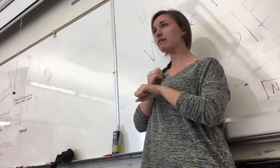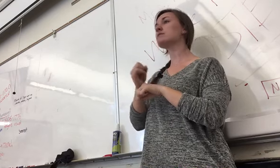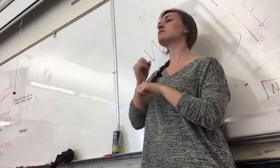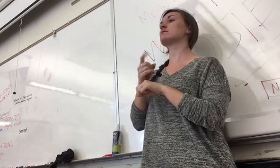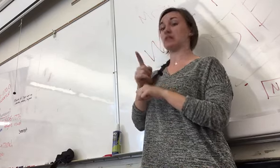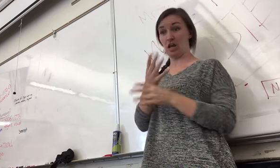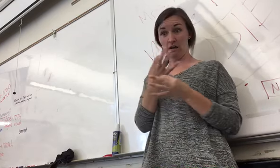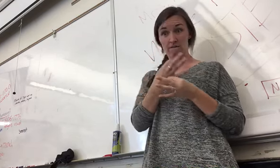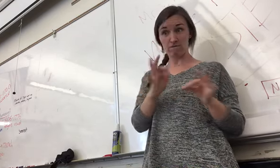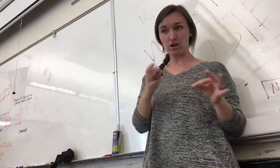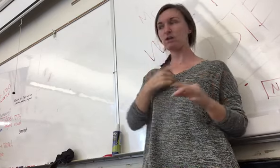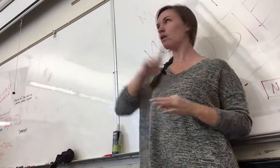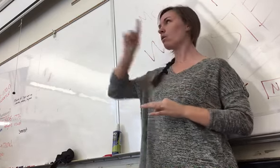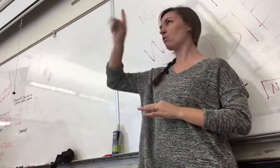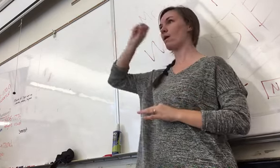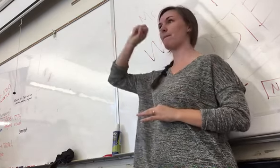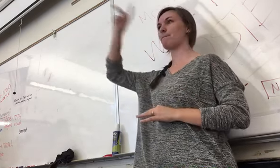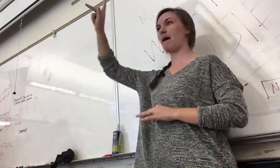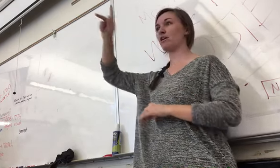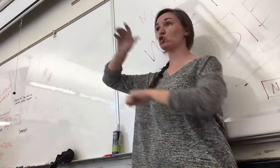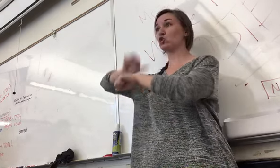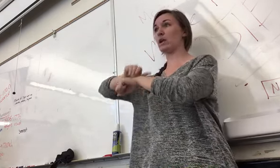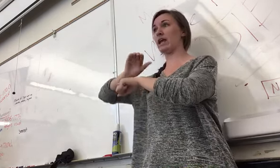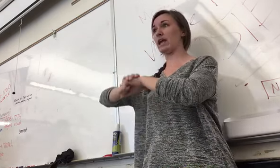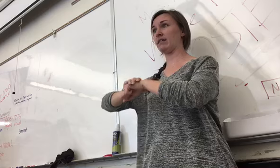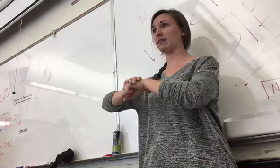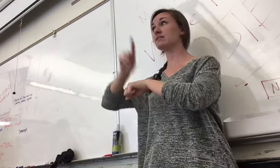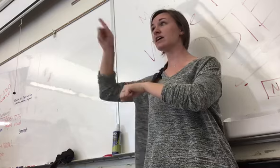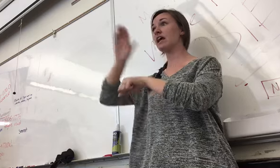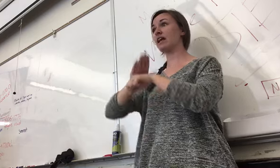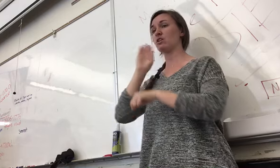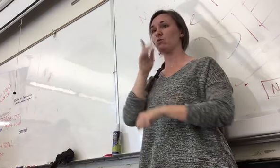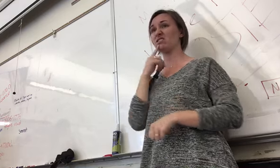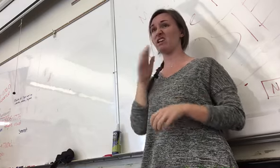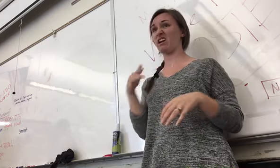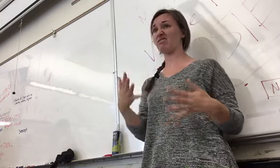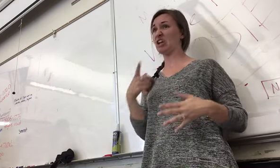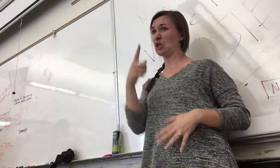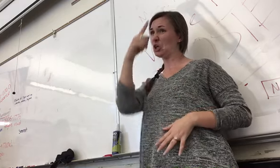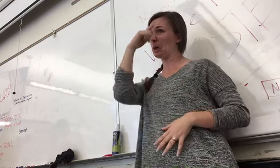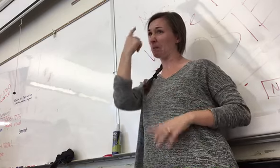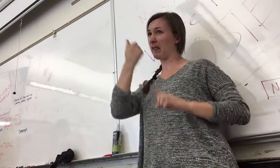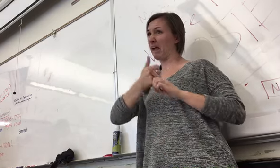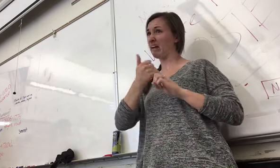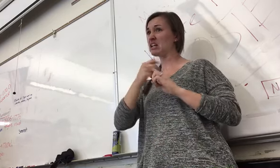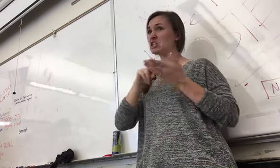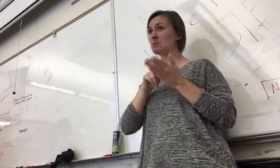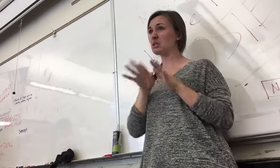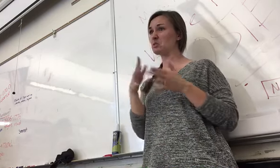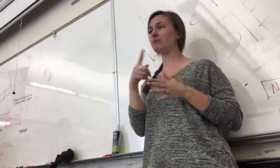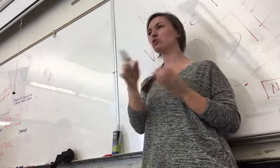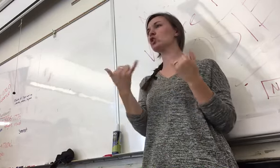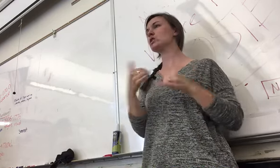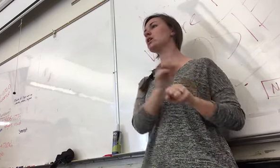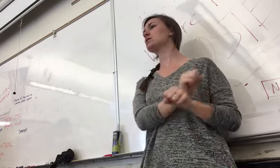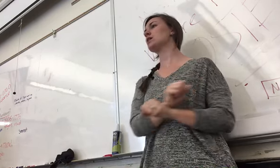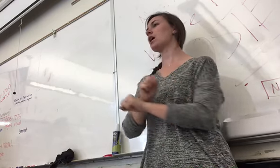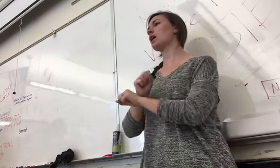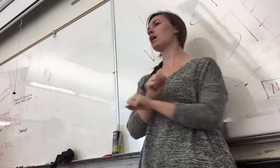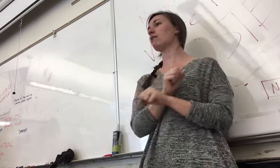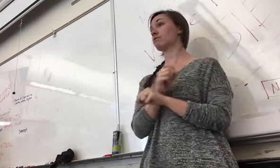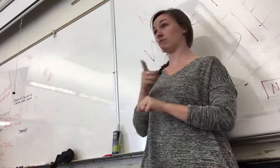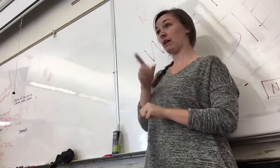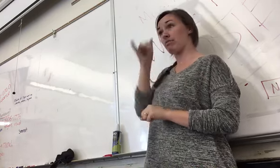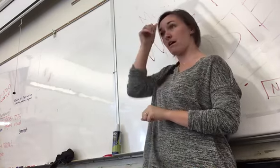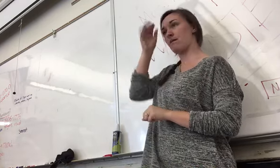They basically are going to say to him, you're not really free, you're still a slave because you're black. He sues in their version of the Supreme Court,